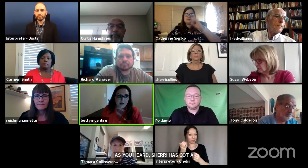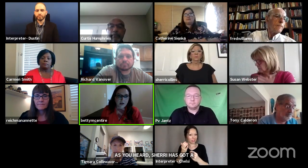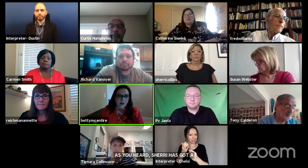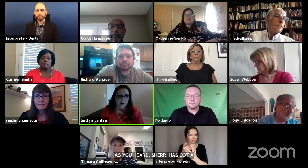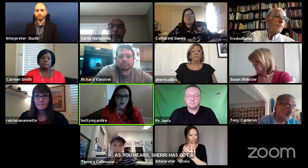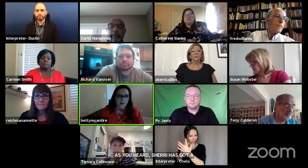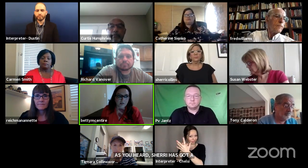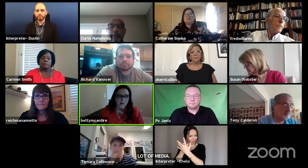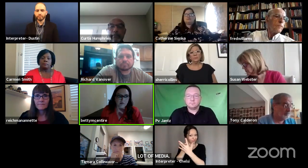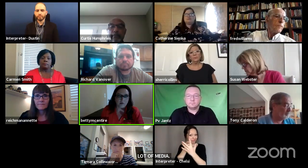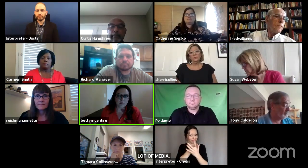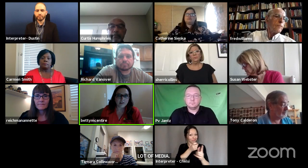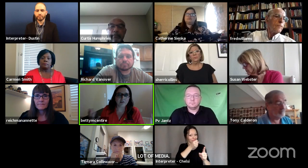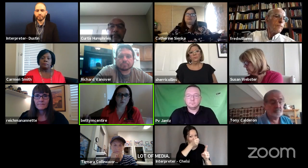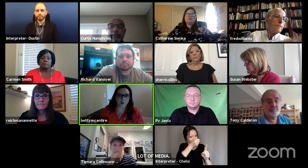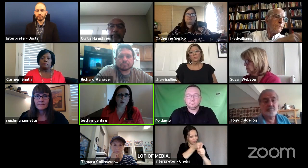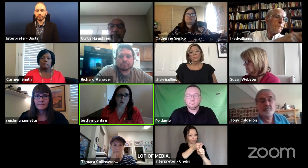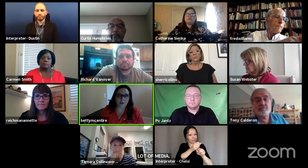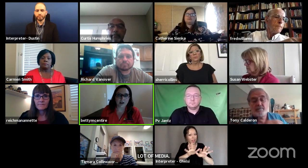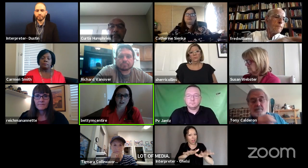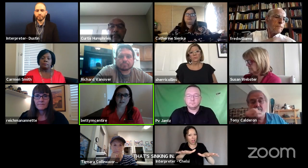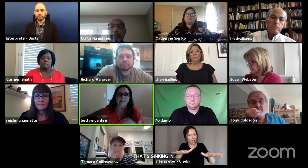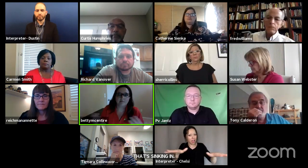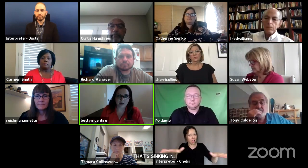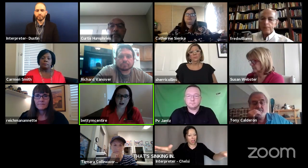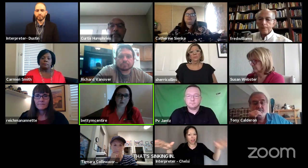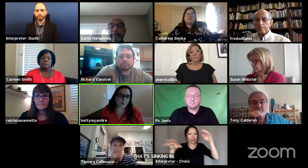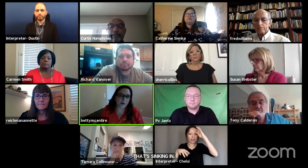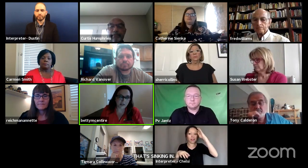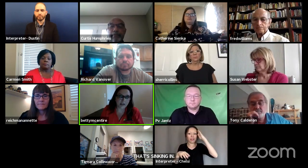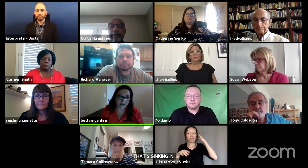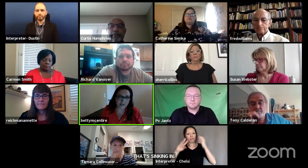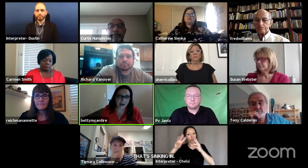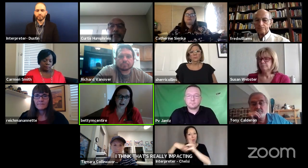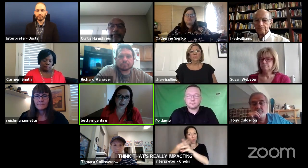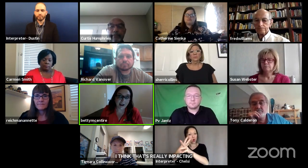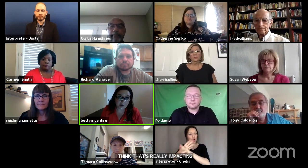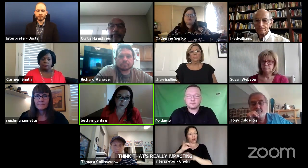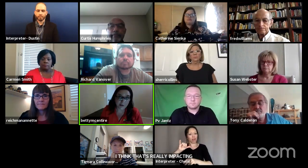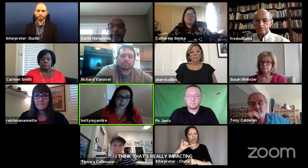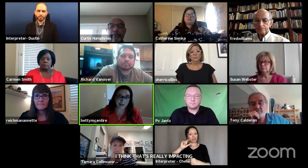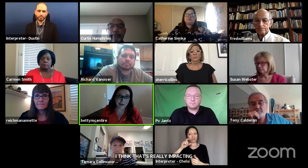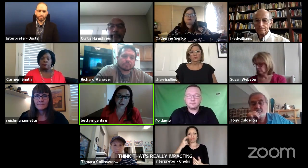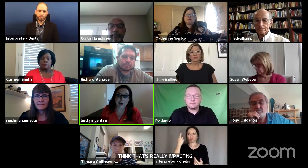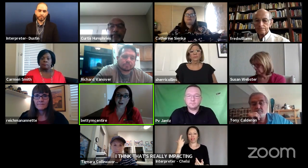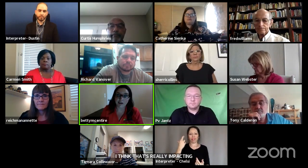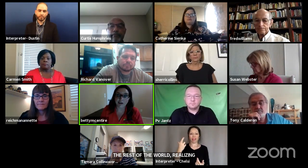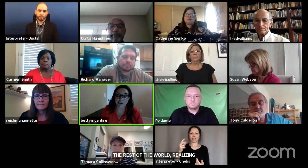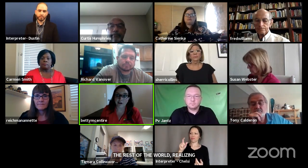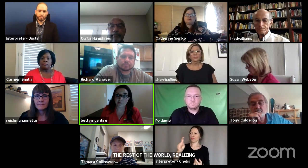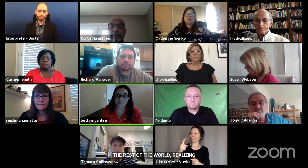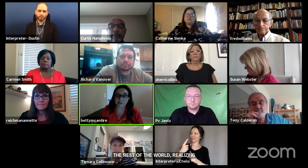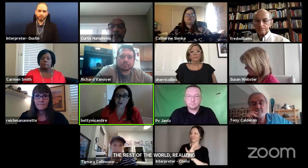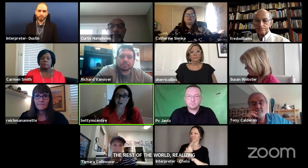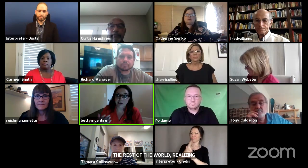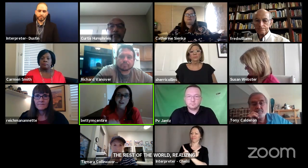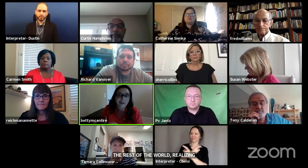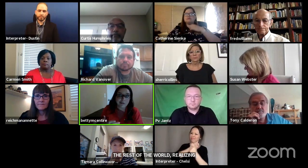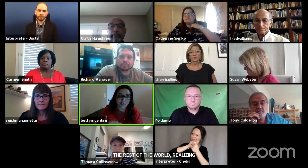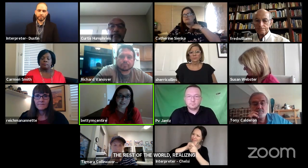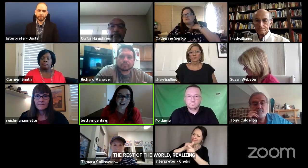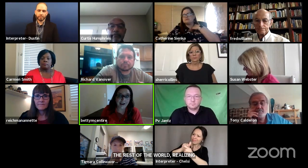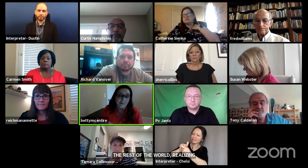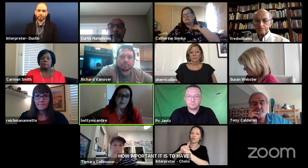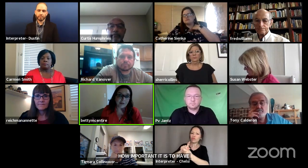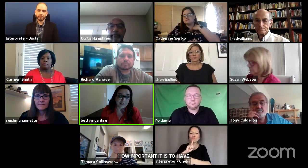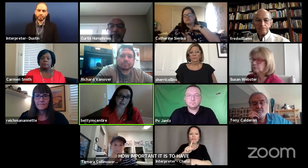impacting the rest of the world, realizing how important it is to have accurate and in